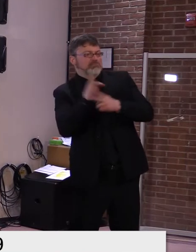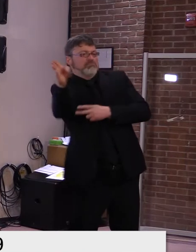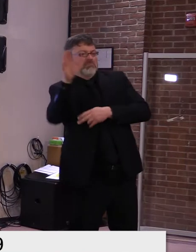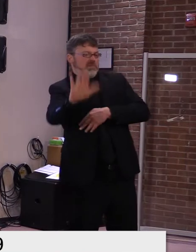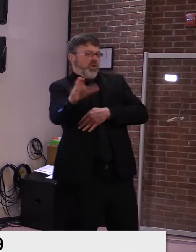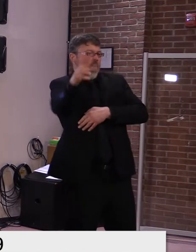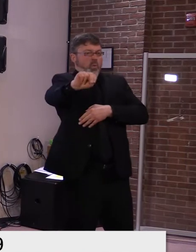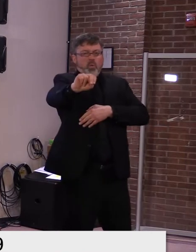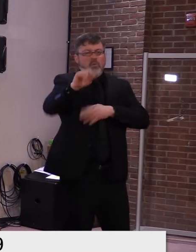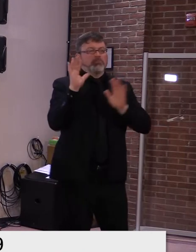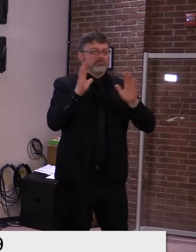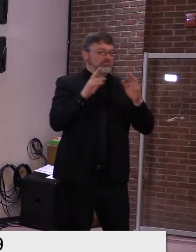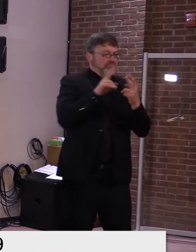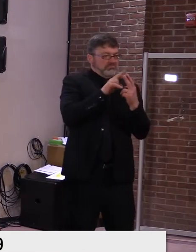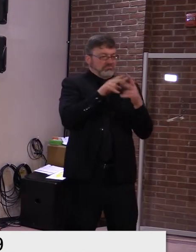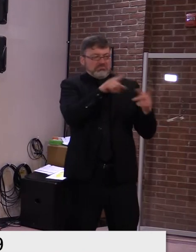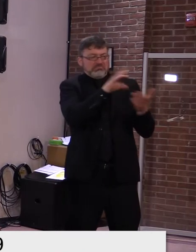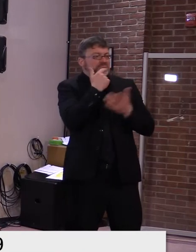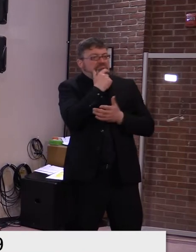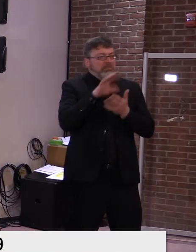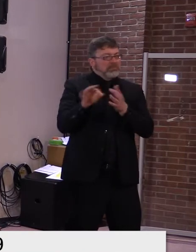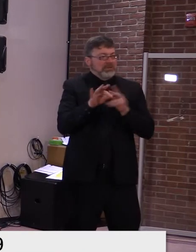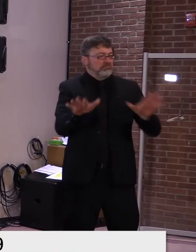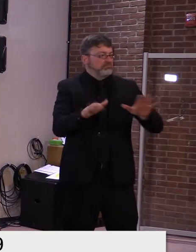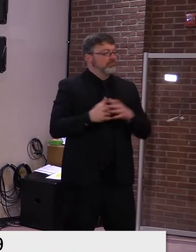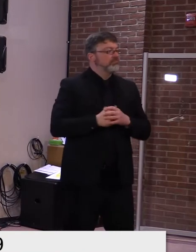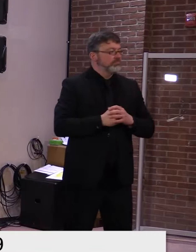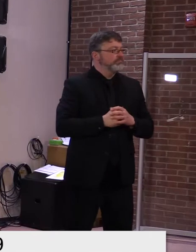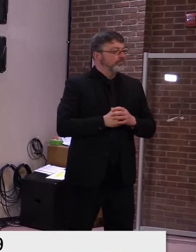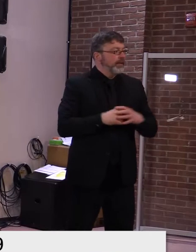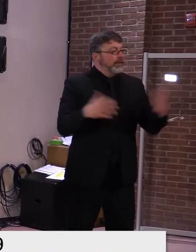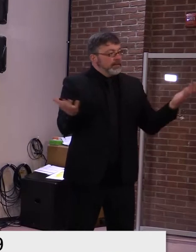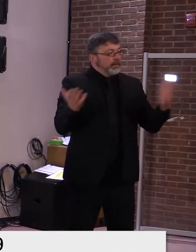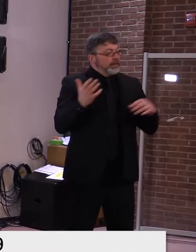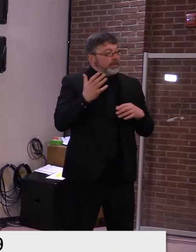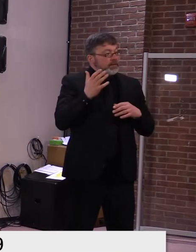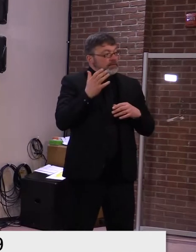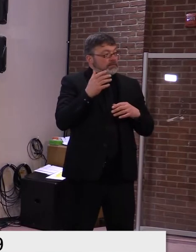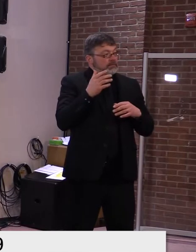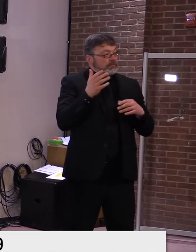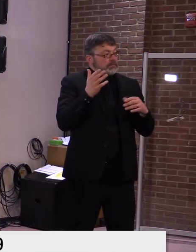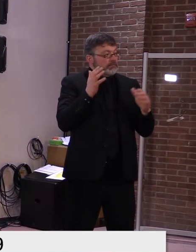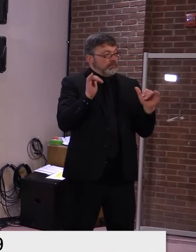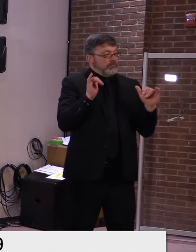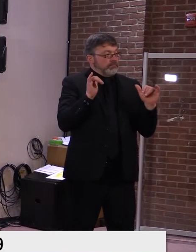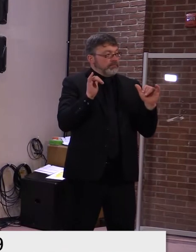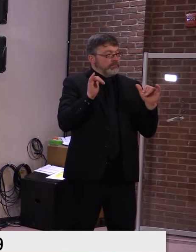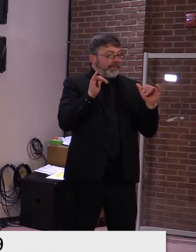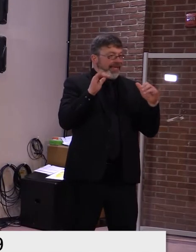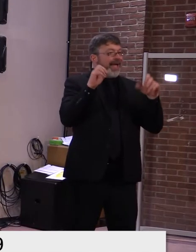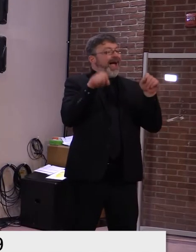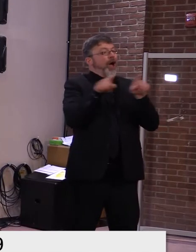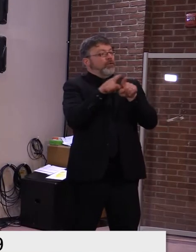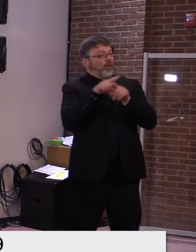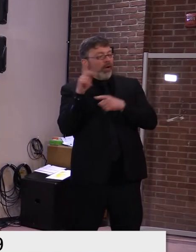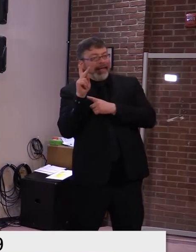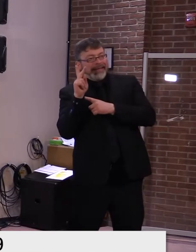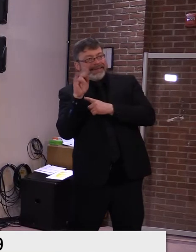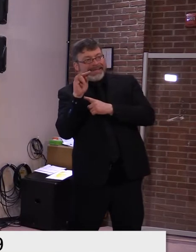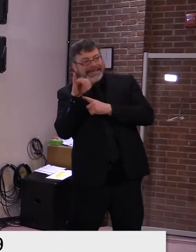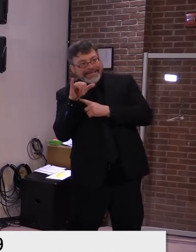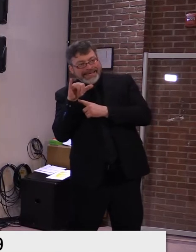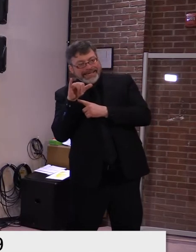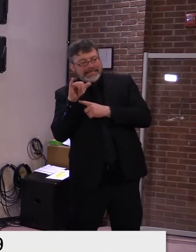855-722-7878. You can also make appointments directly with Kinney Drugs, CVS Pharmacy, or Walgreens. All of